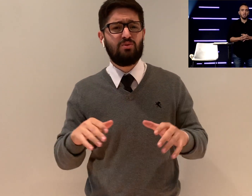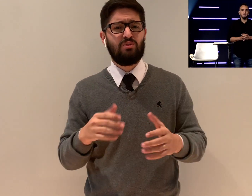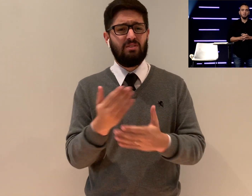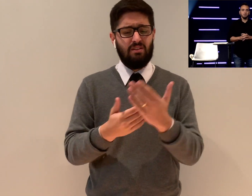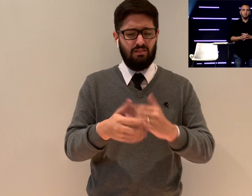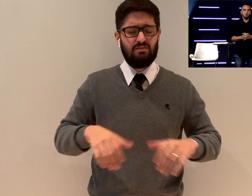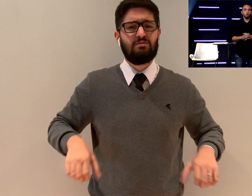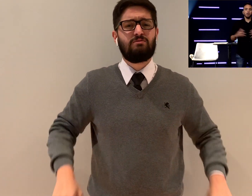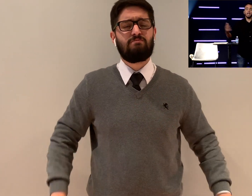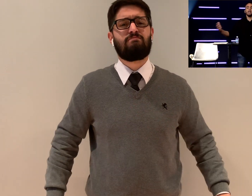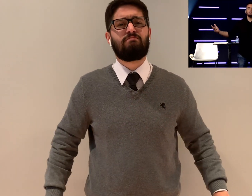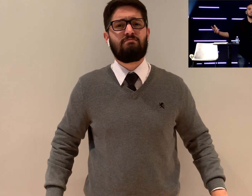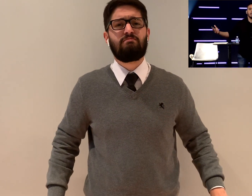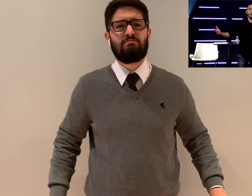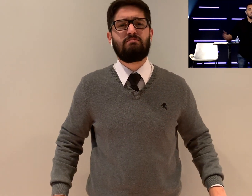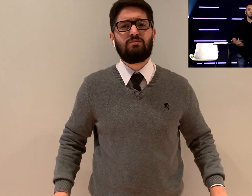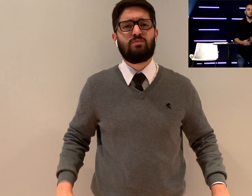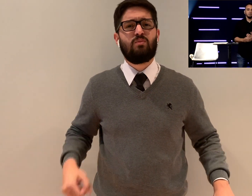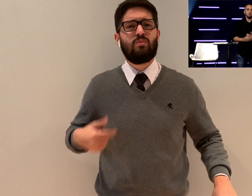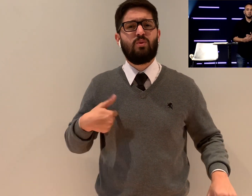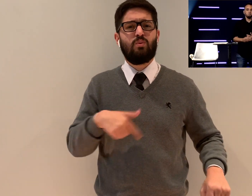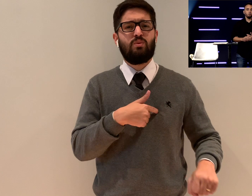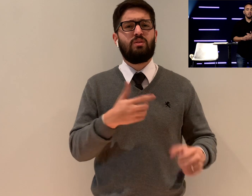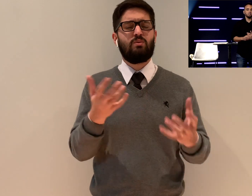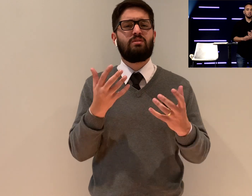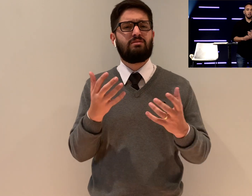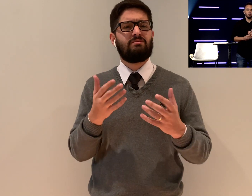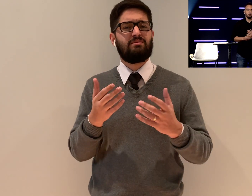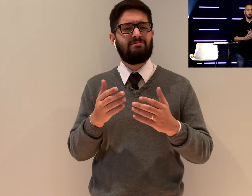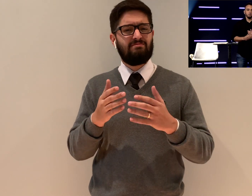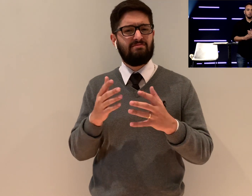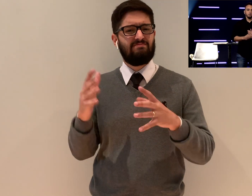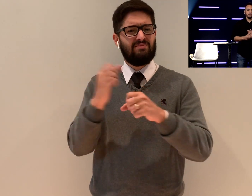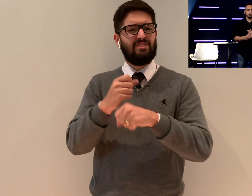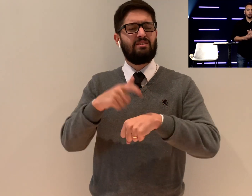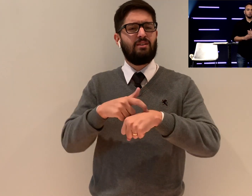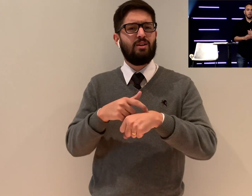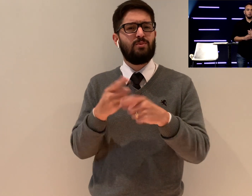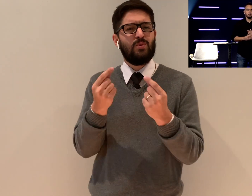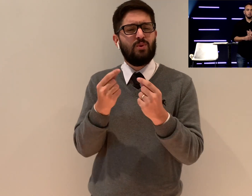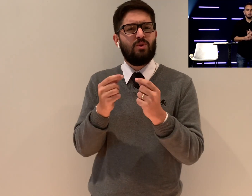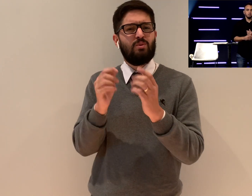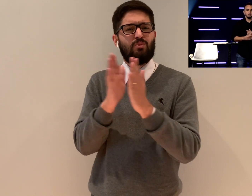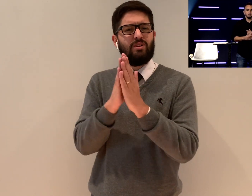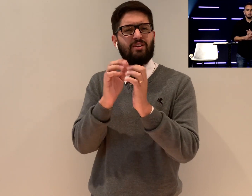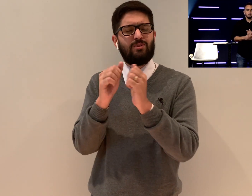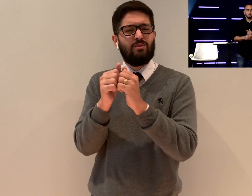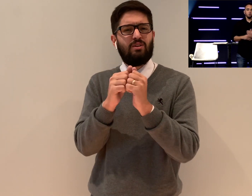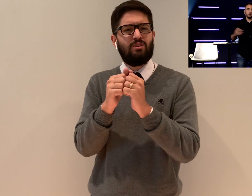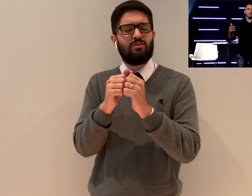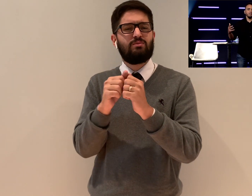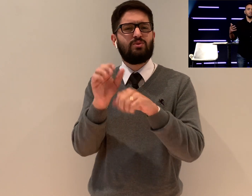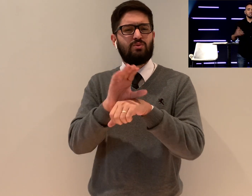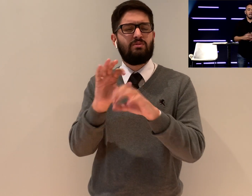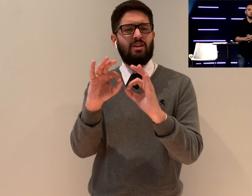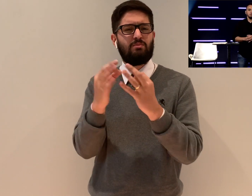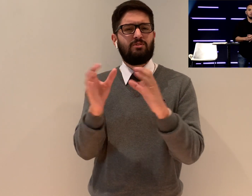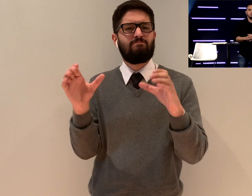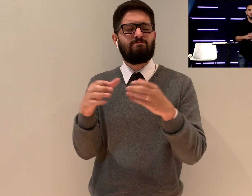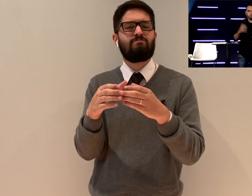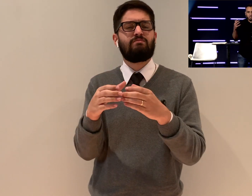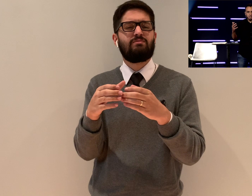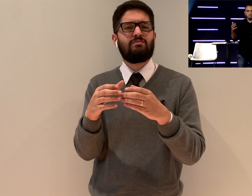hands with them. We want to end this time praying together as a church family. We want to end this